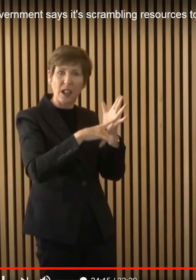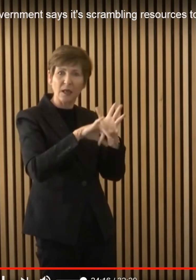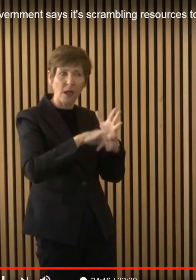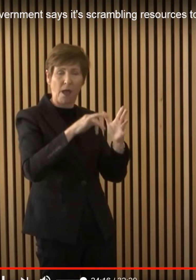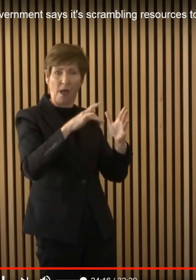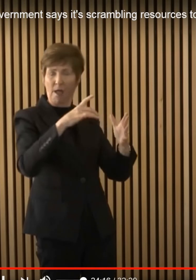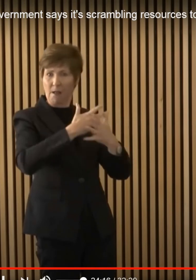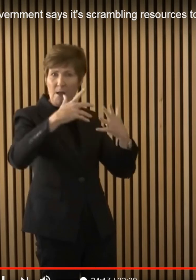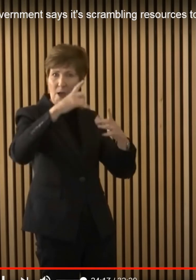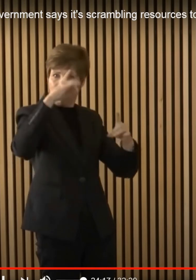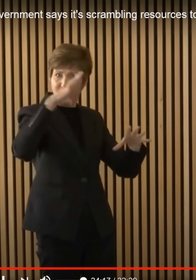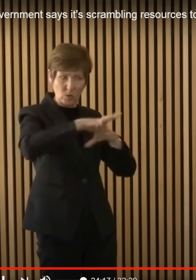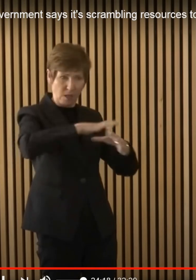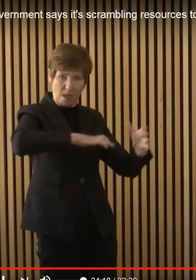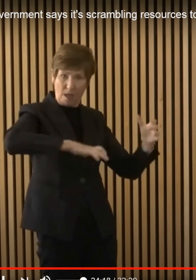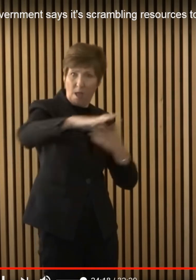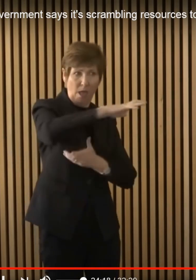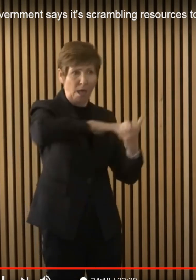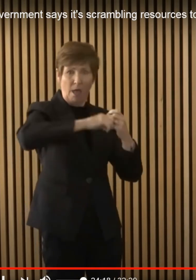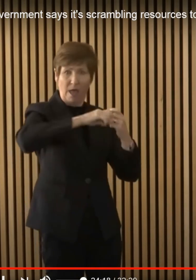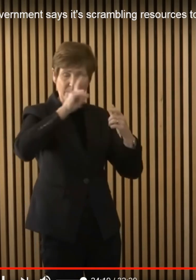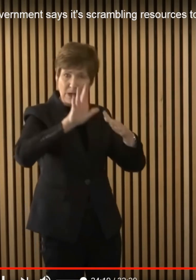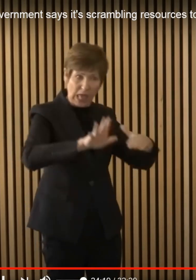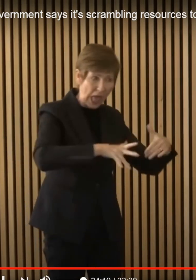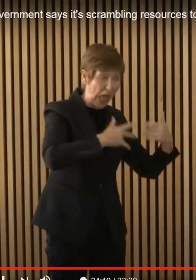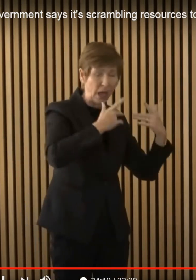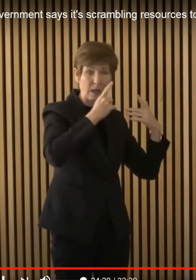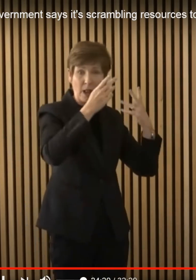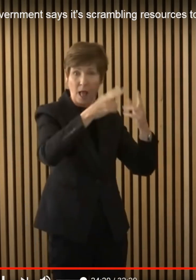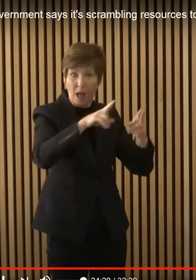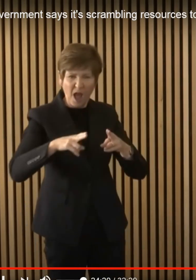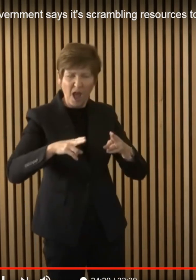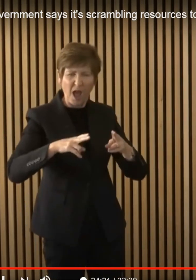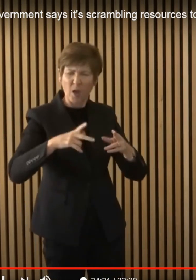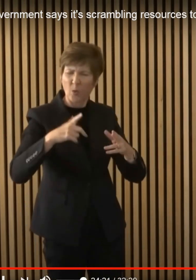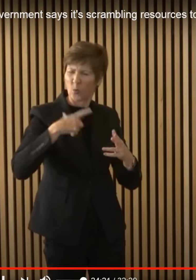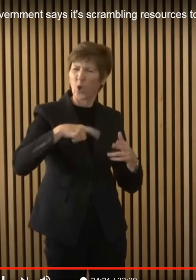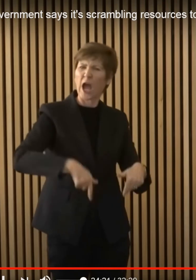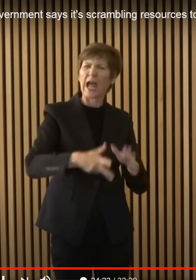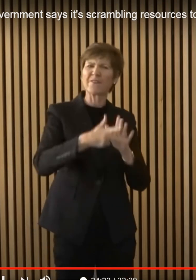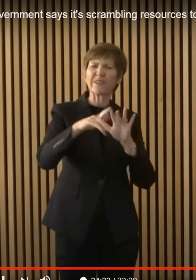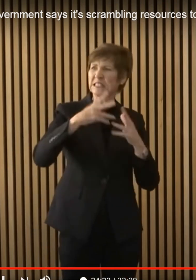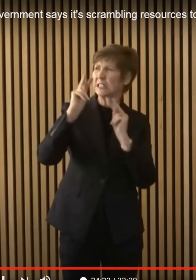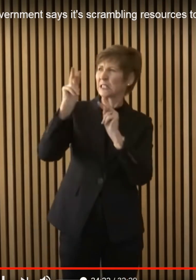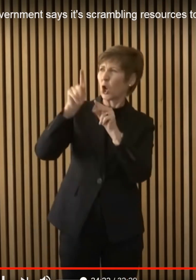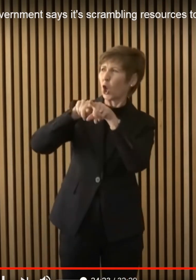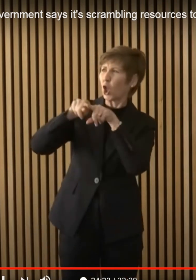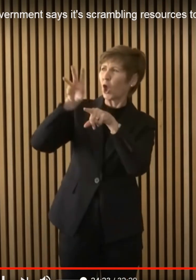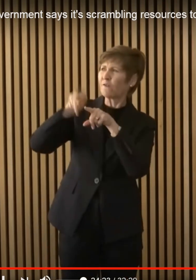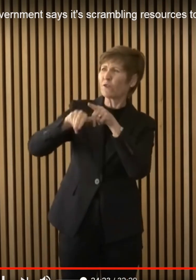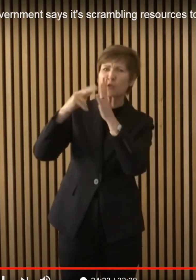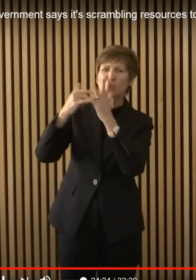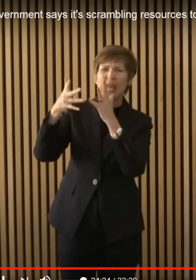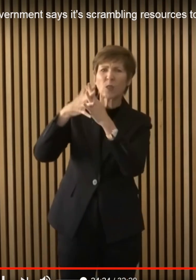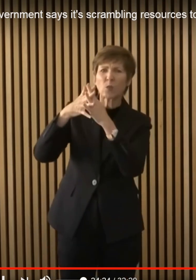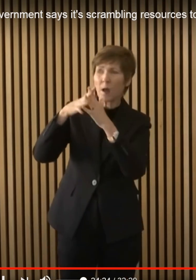Even if that kind of thing's been fixed, doesn't that say we haven't necessarily implemented all the learnings from the aged care outbreak? I think the challenge with